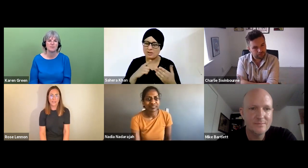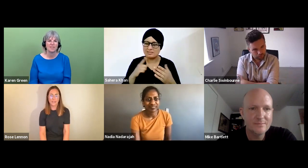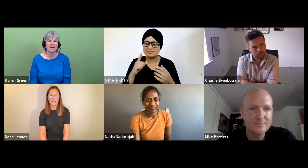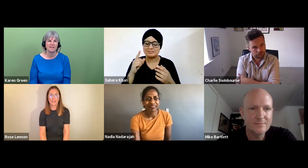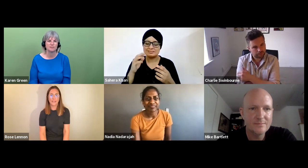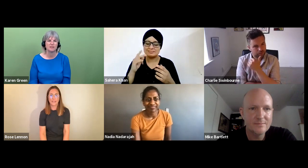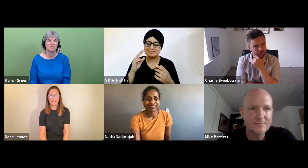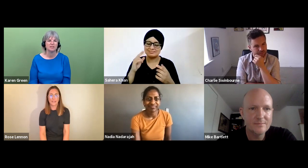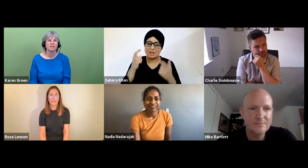that leads me.